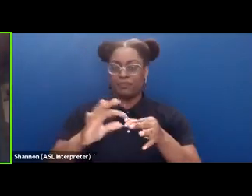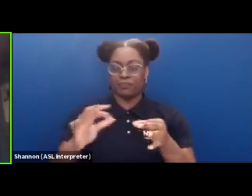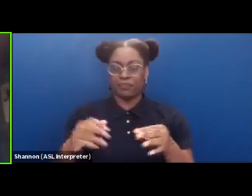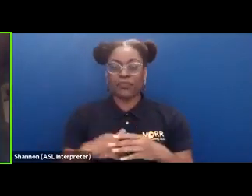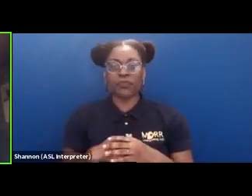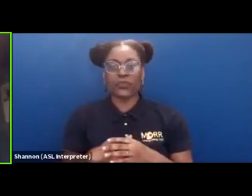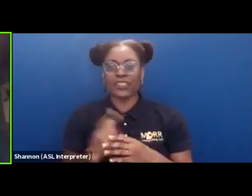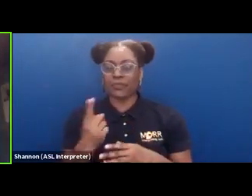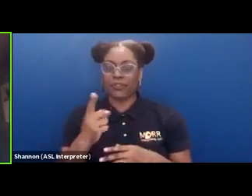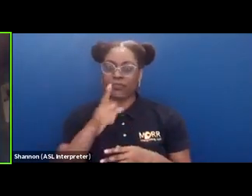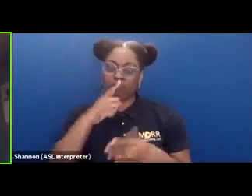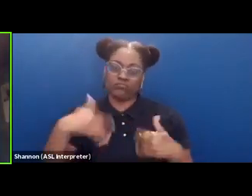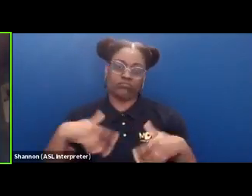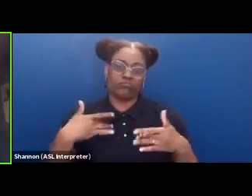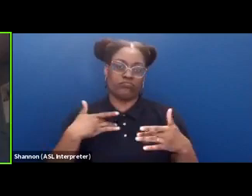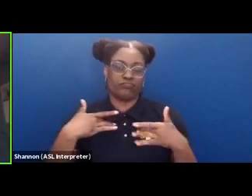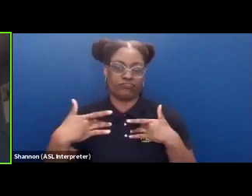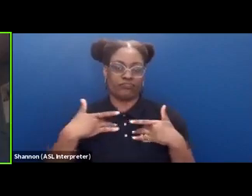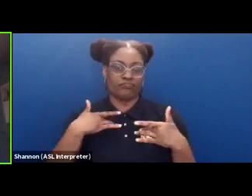concerned me